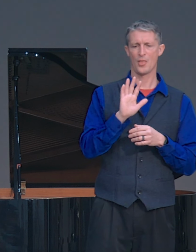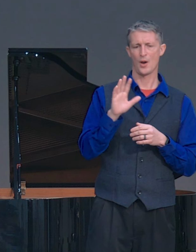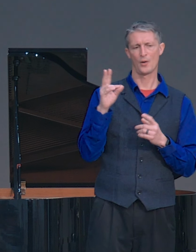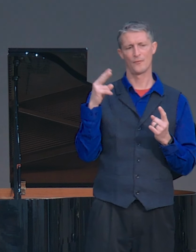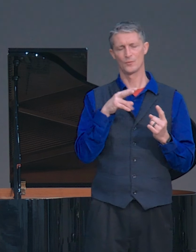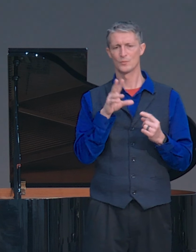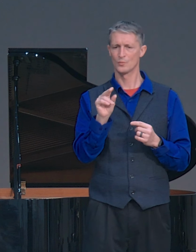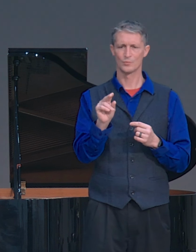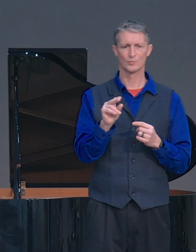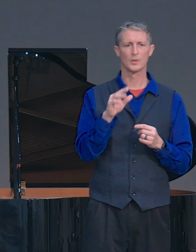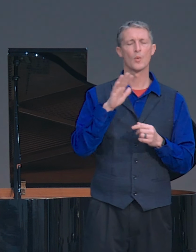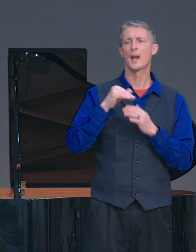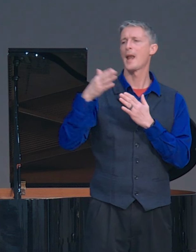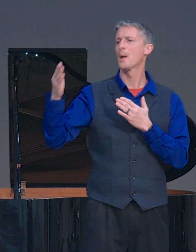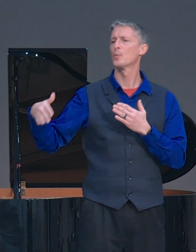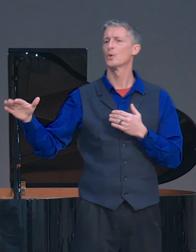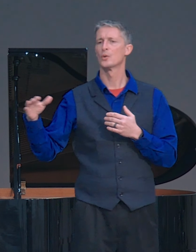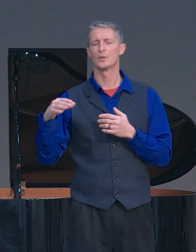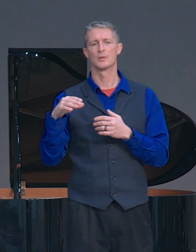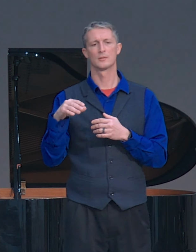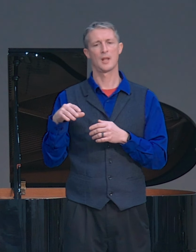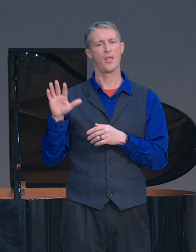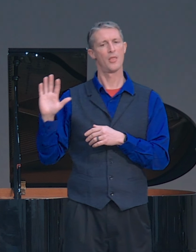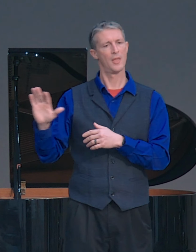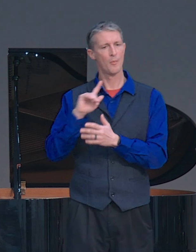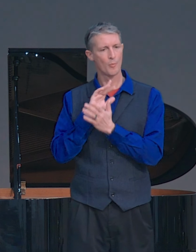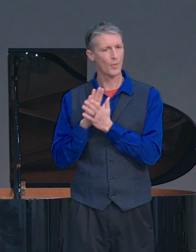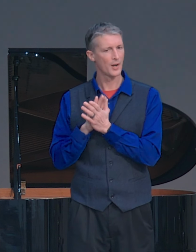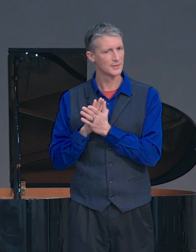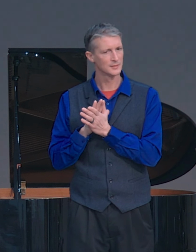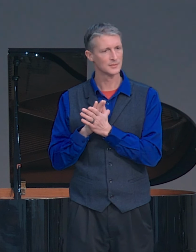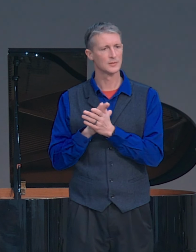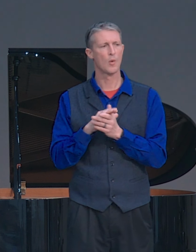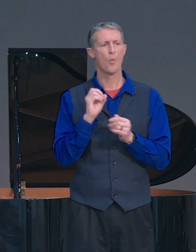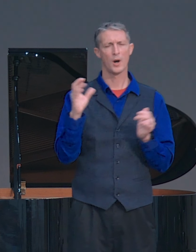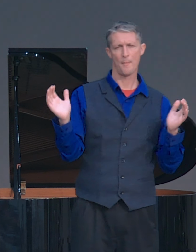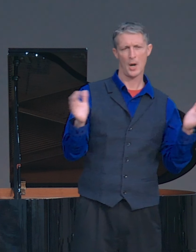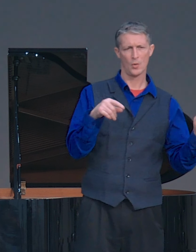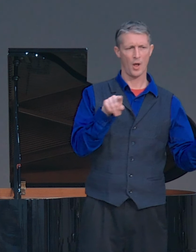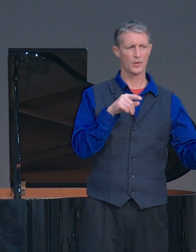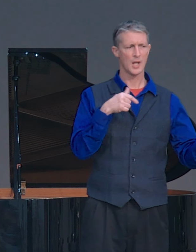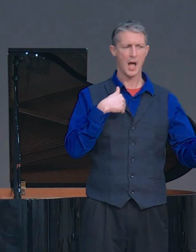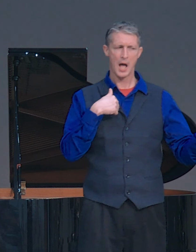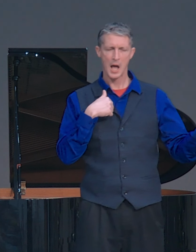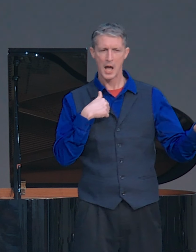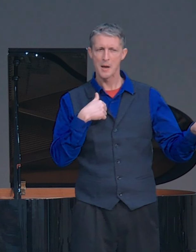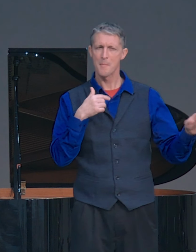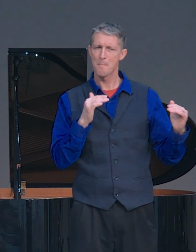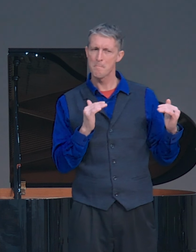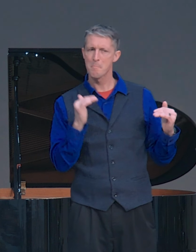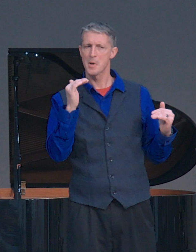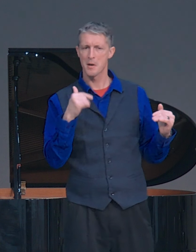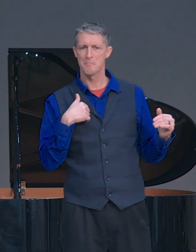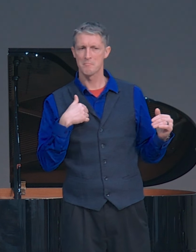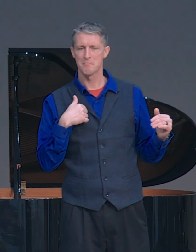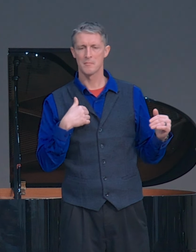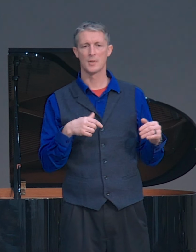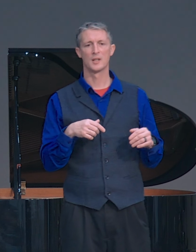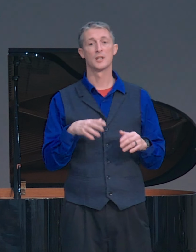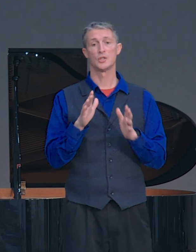standards or your neighbor's standards or the comparison that you're making to other people that you know in the workplace, etc. I'm talking about